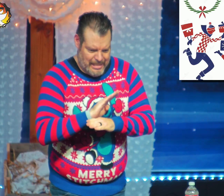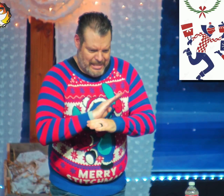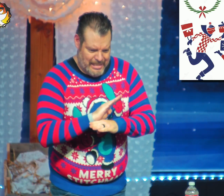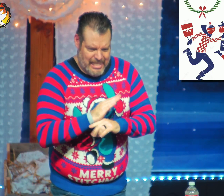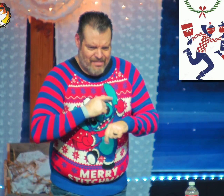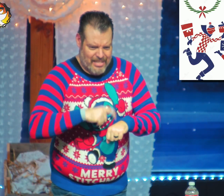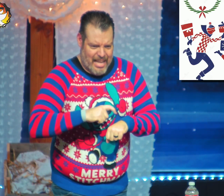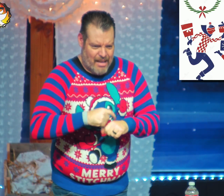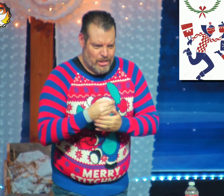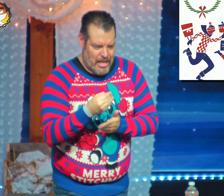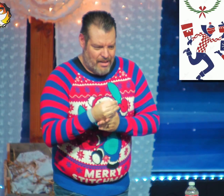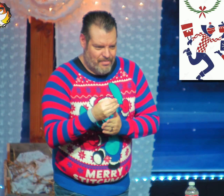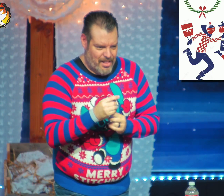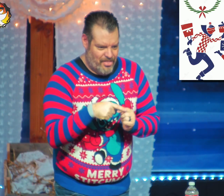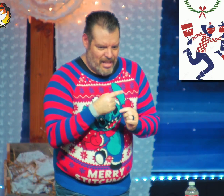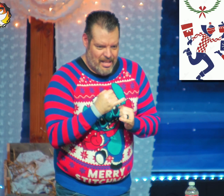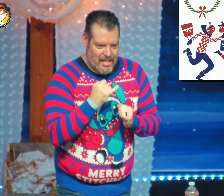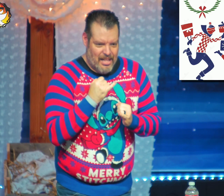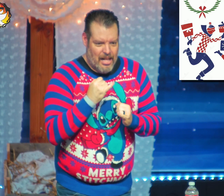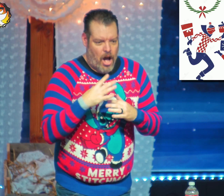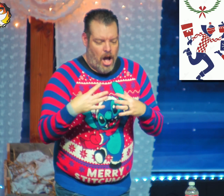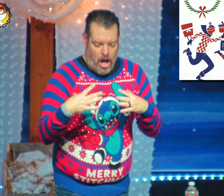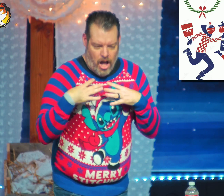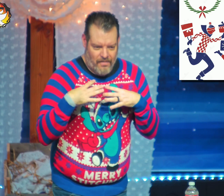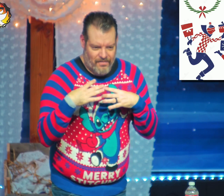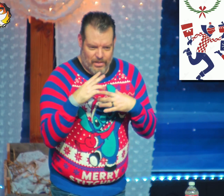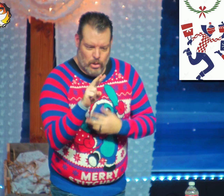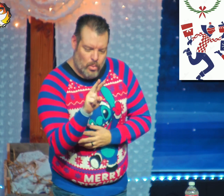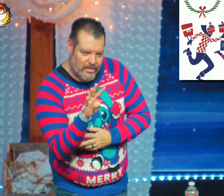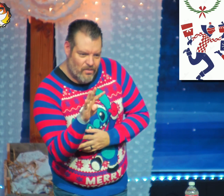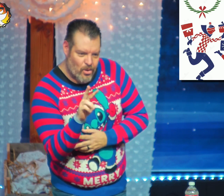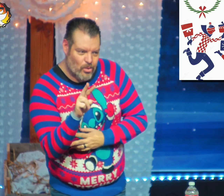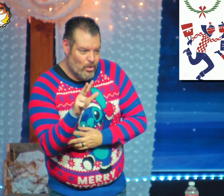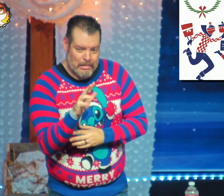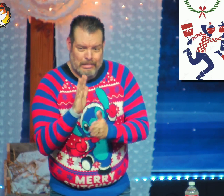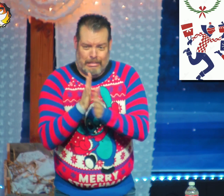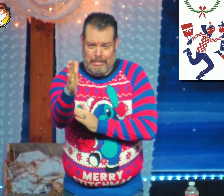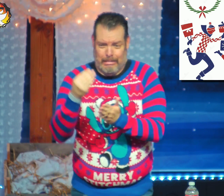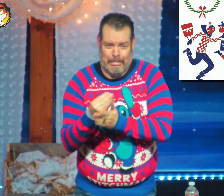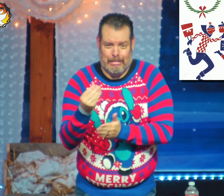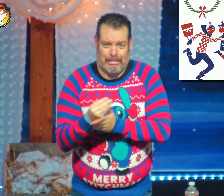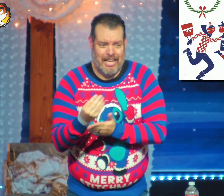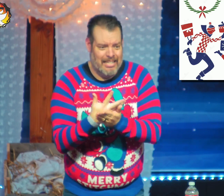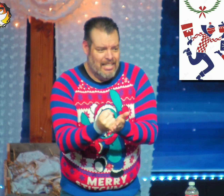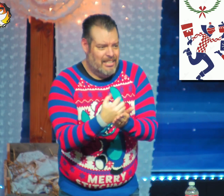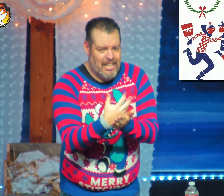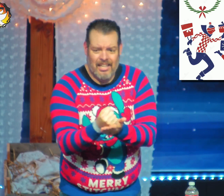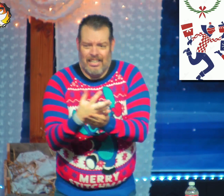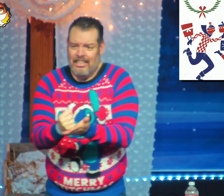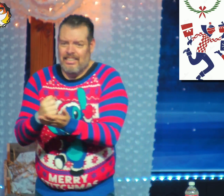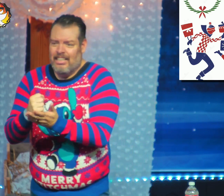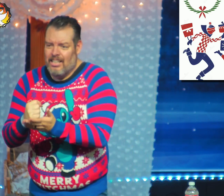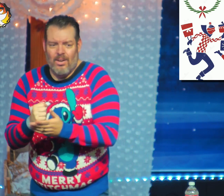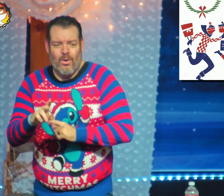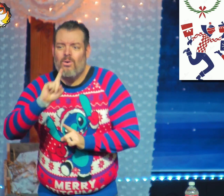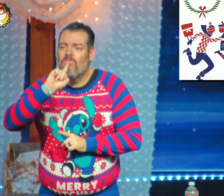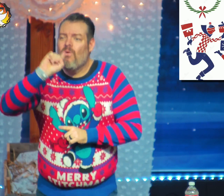But sometimes with the rush, we're busy, things can get ugly.